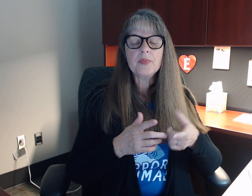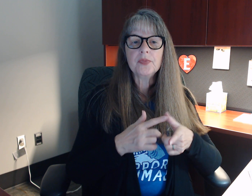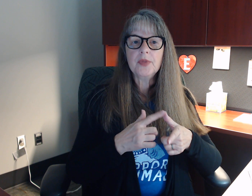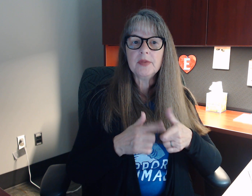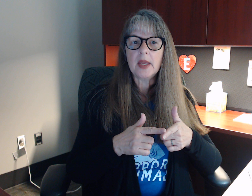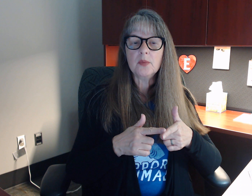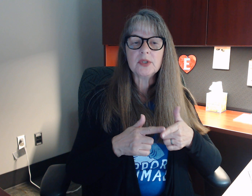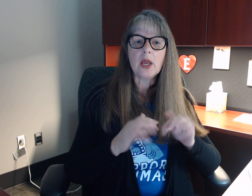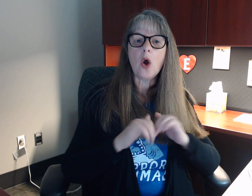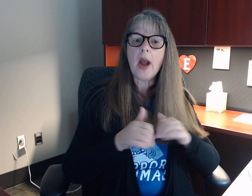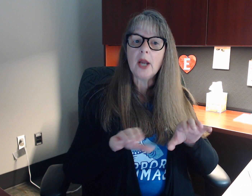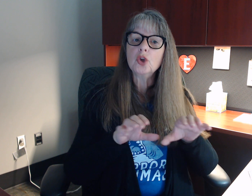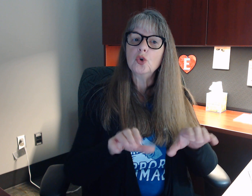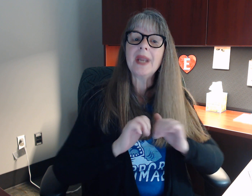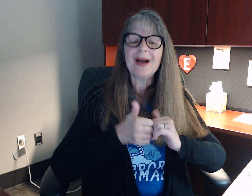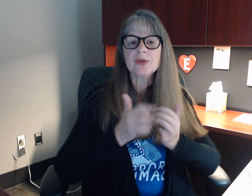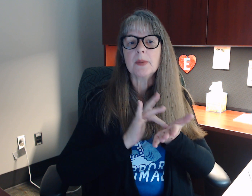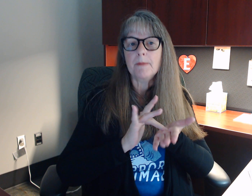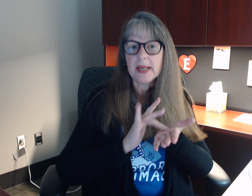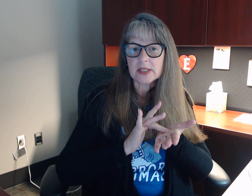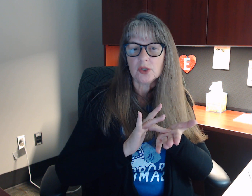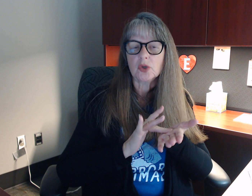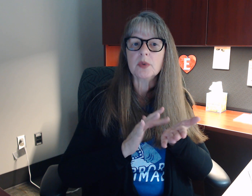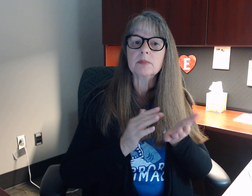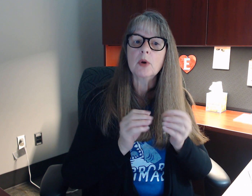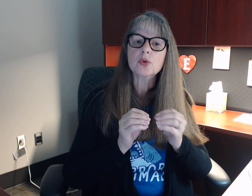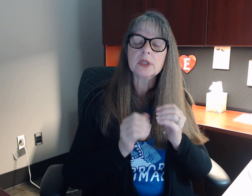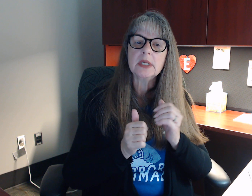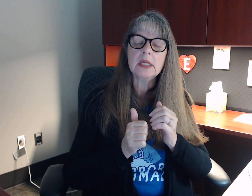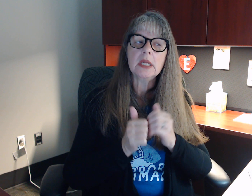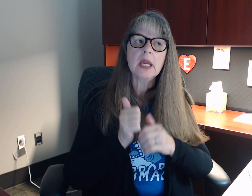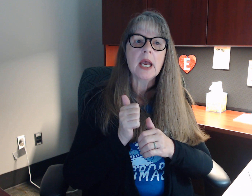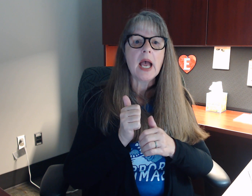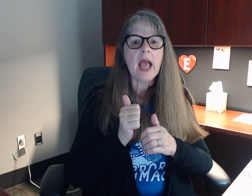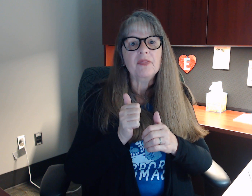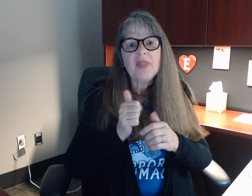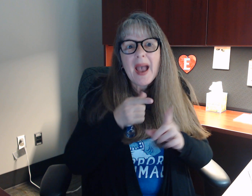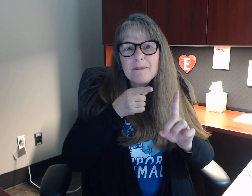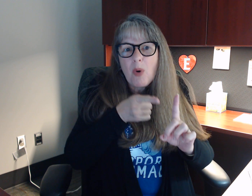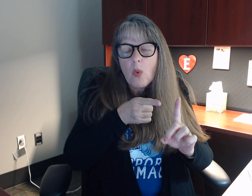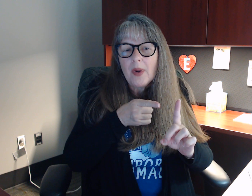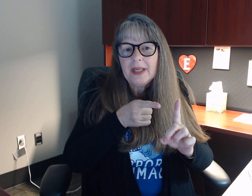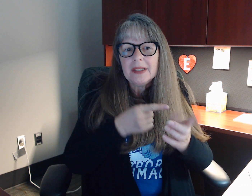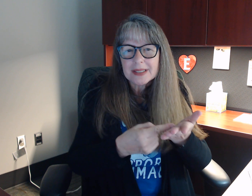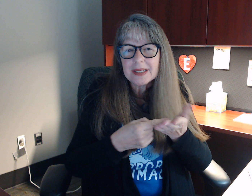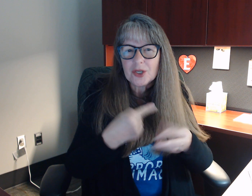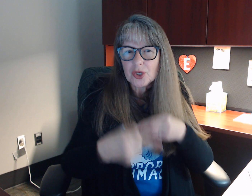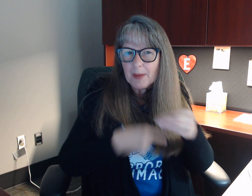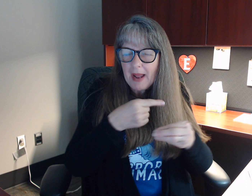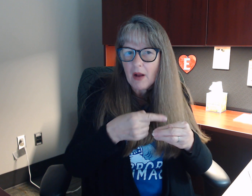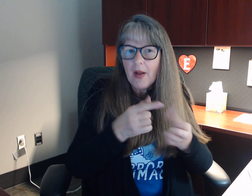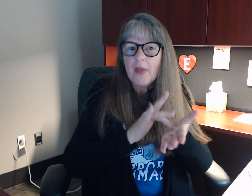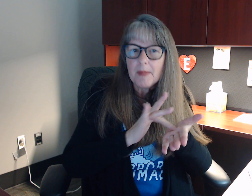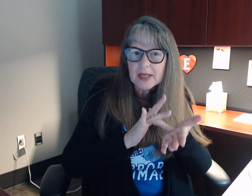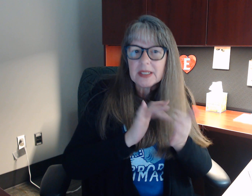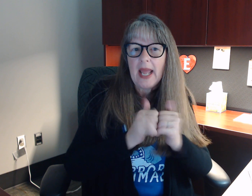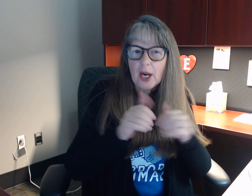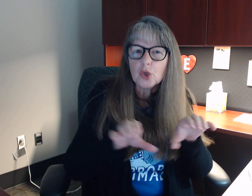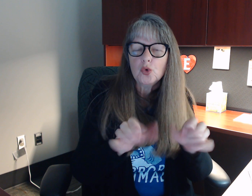then they would say, oh, how are you doing? How's the medicine? So it was mostly, at that point, discussion about the medicine. How are you doing